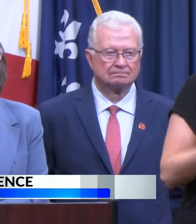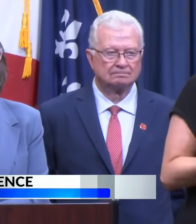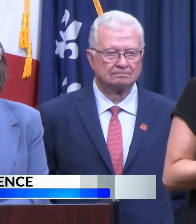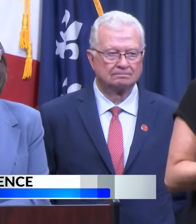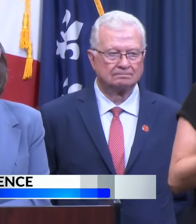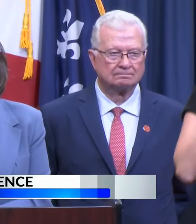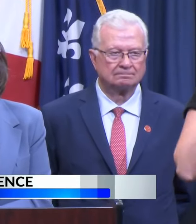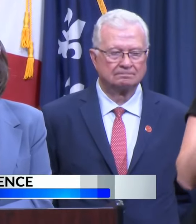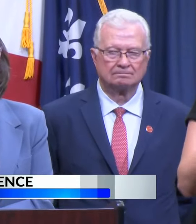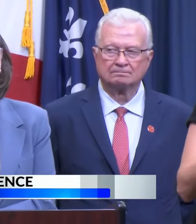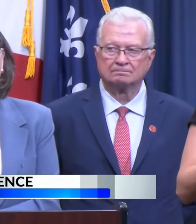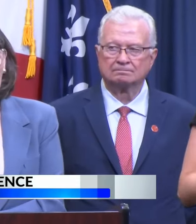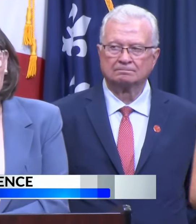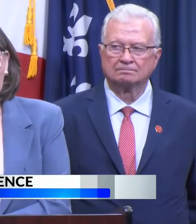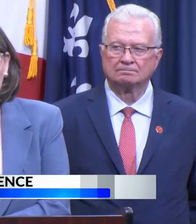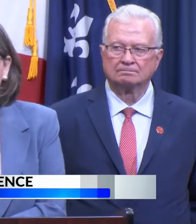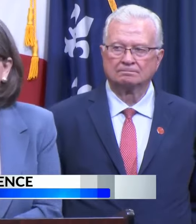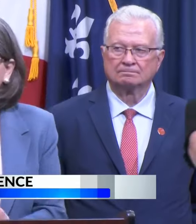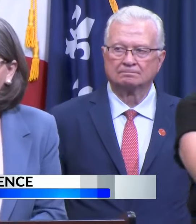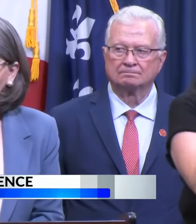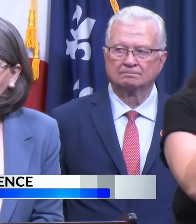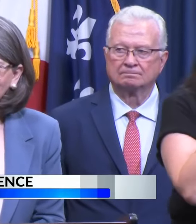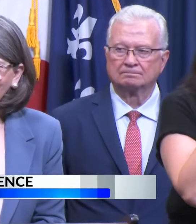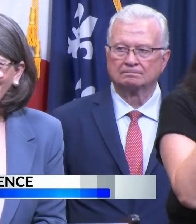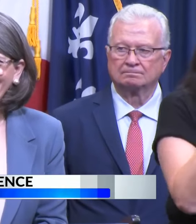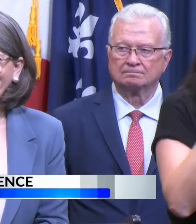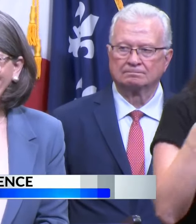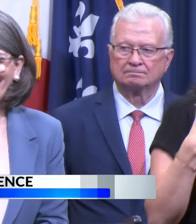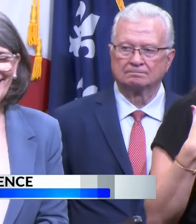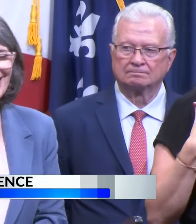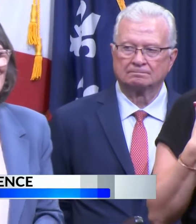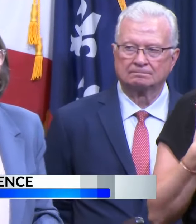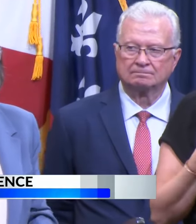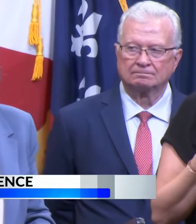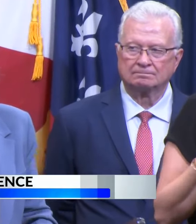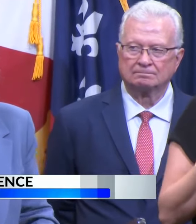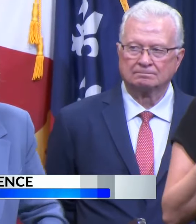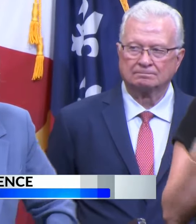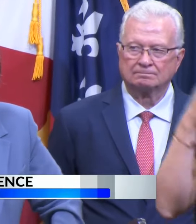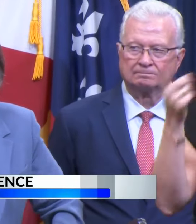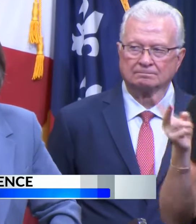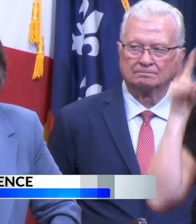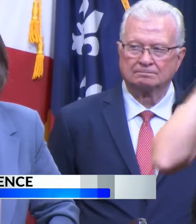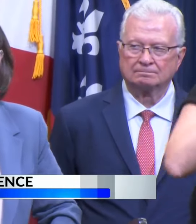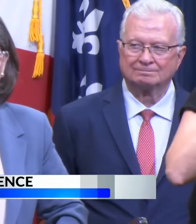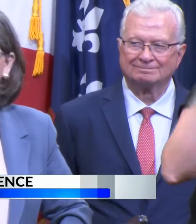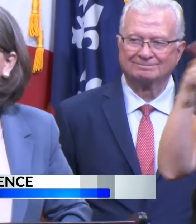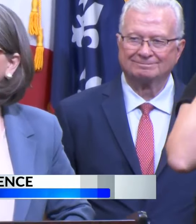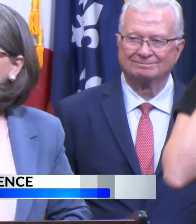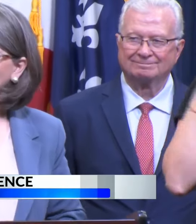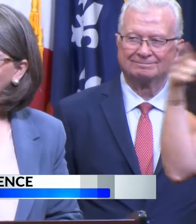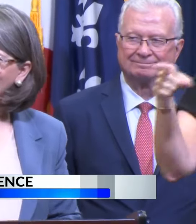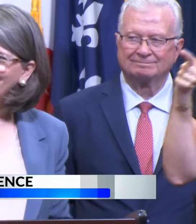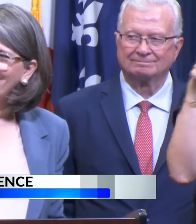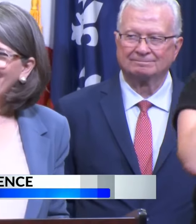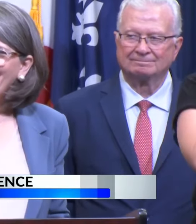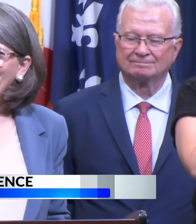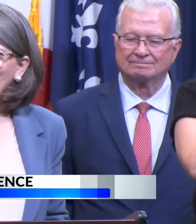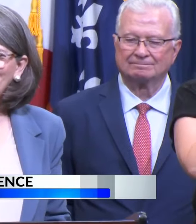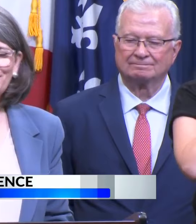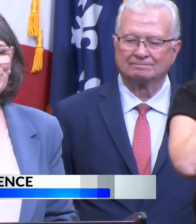So this morning I named Christine Davies the interim Emergency Preparedness